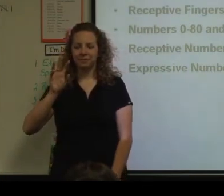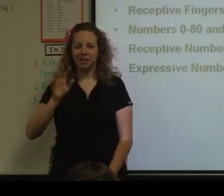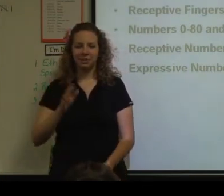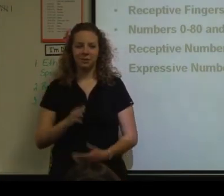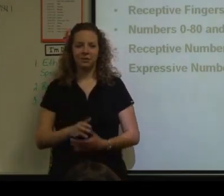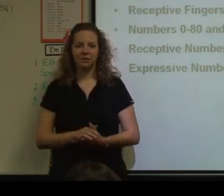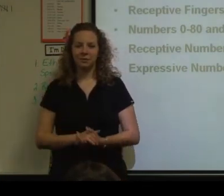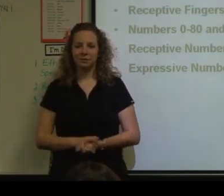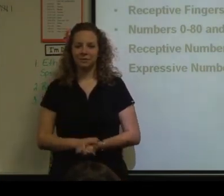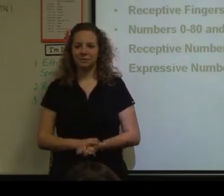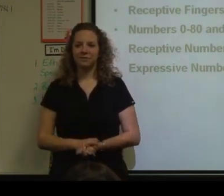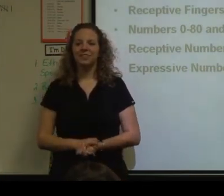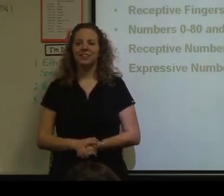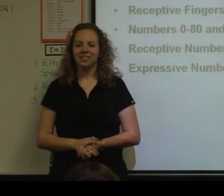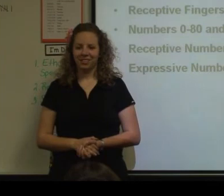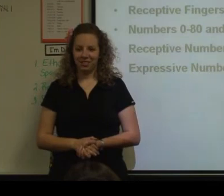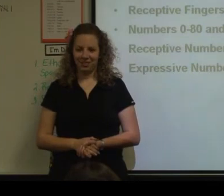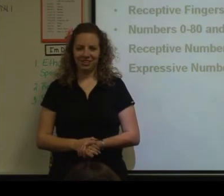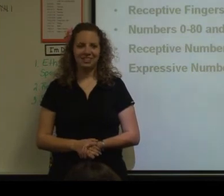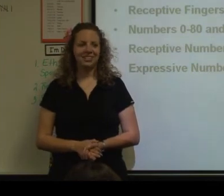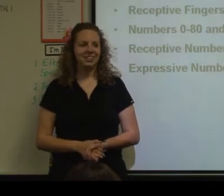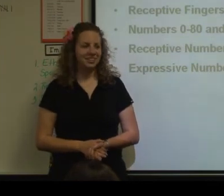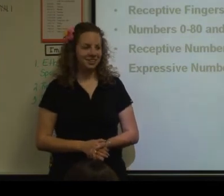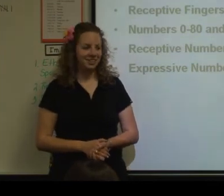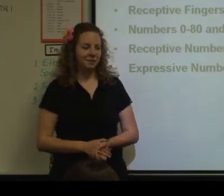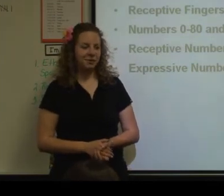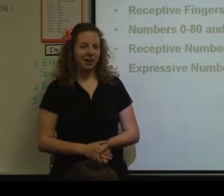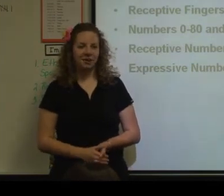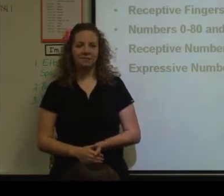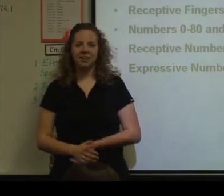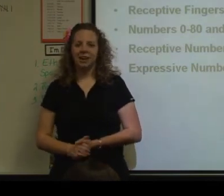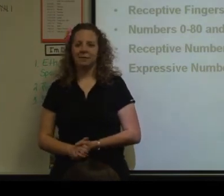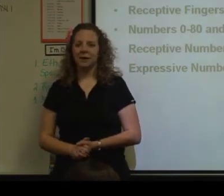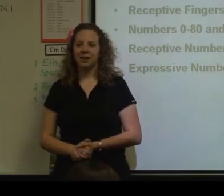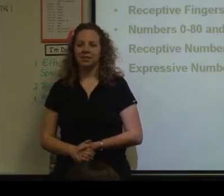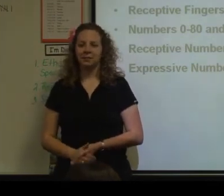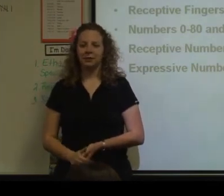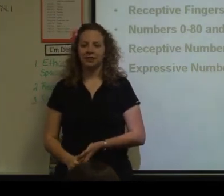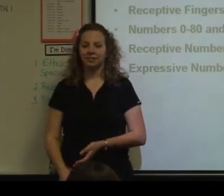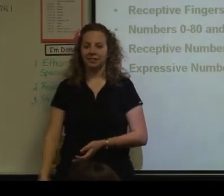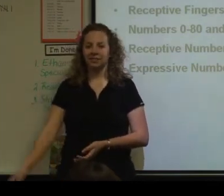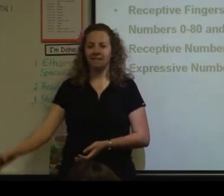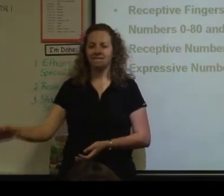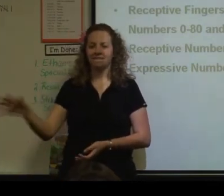Okay, so what was the number? 36. 36. Good job. Okay. How about this one?